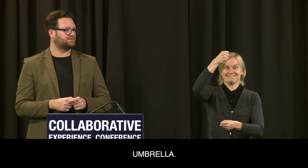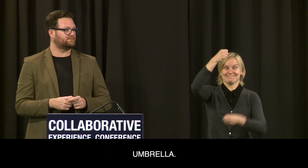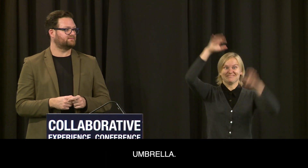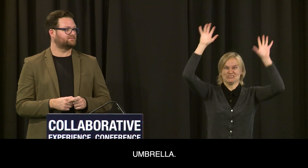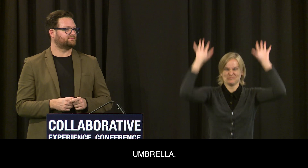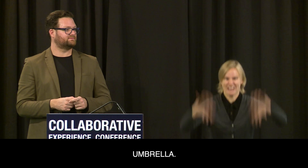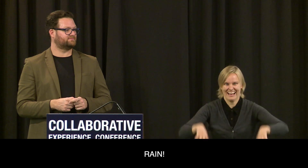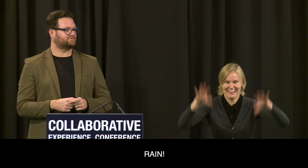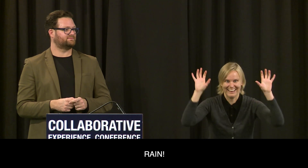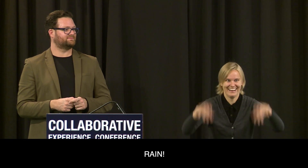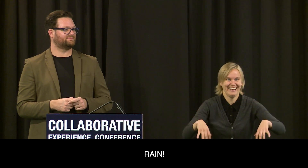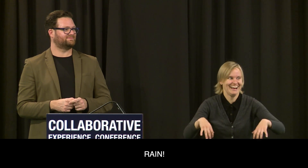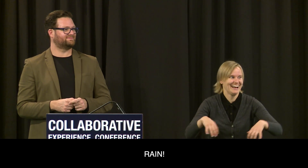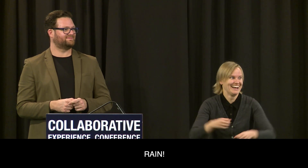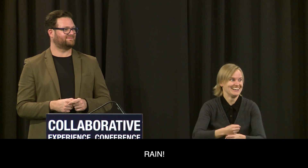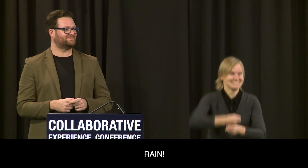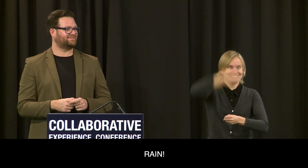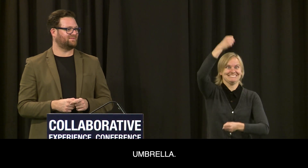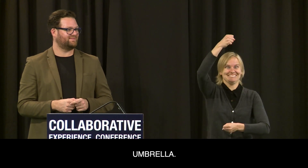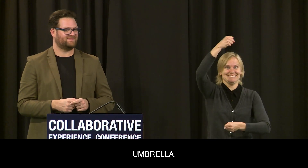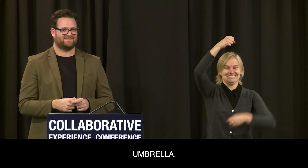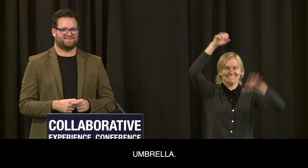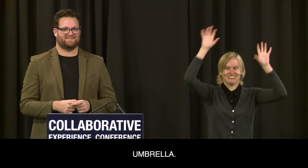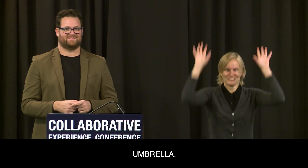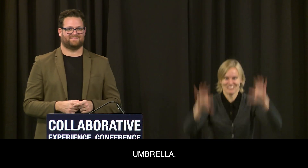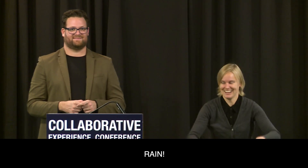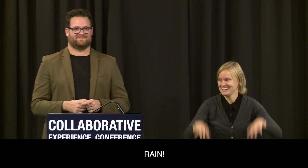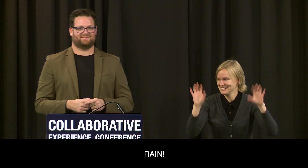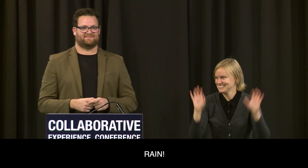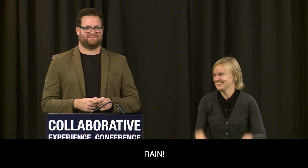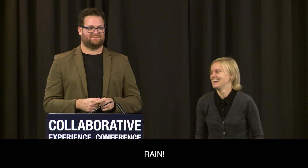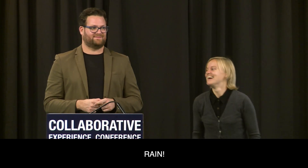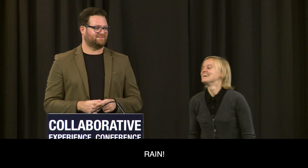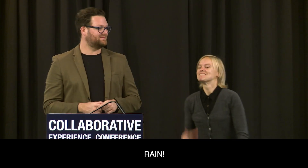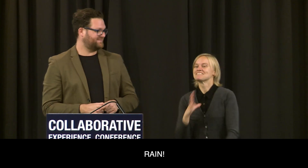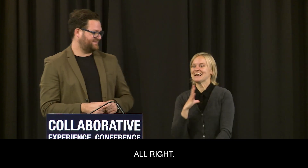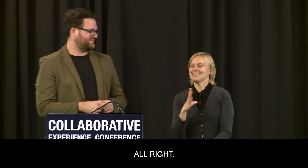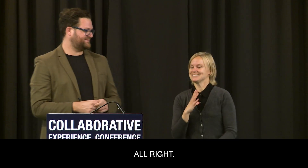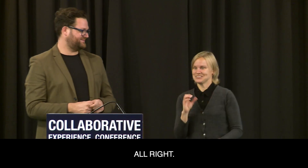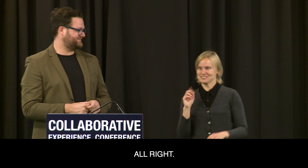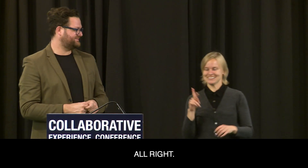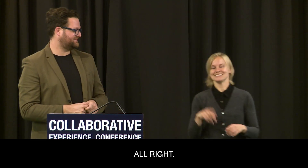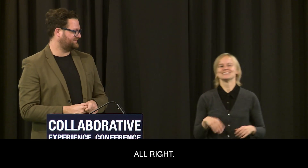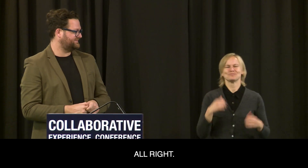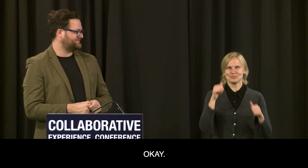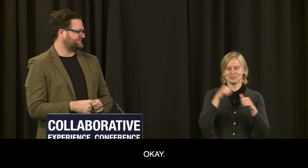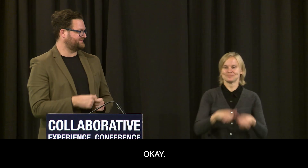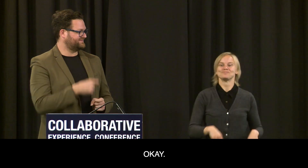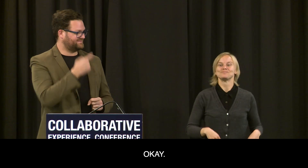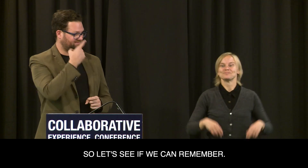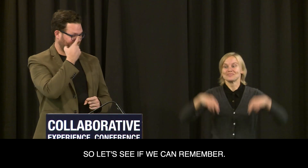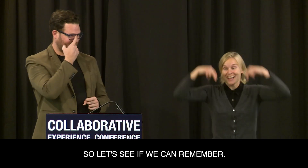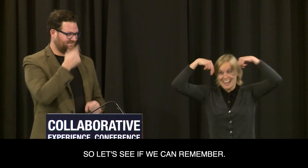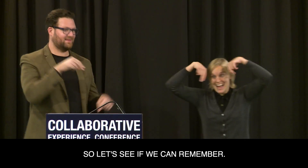umbrella, rain. Umbrella, rain. All right. Okay, so let's see if we can